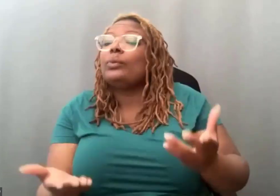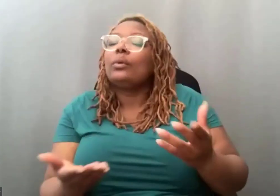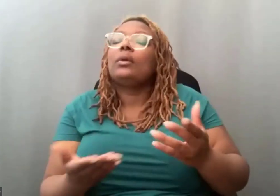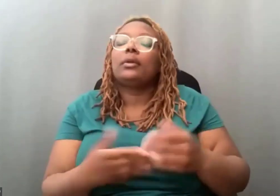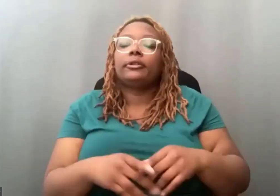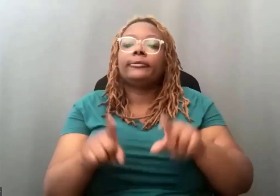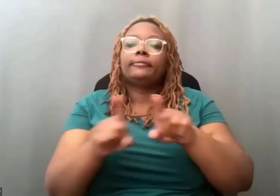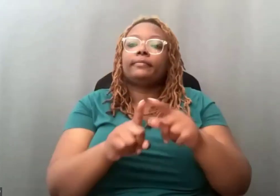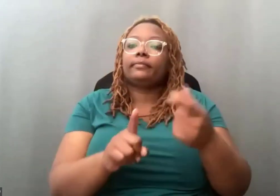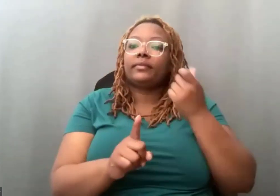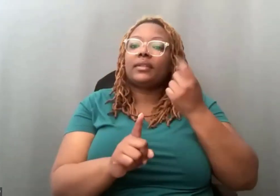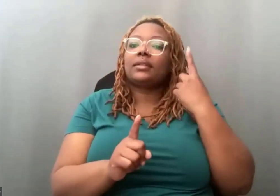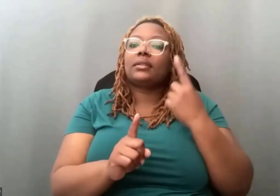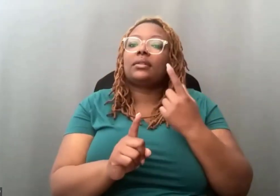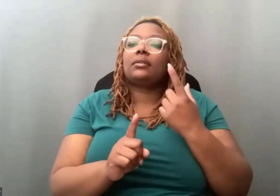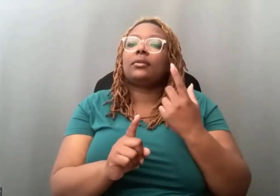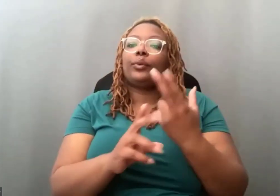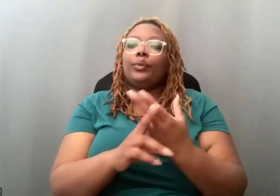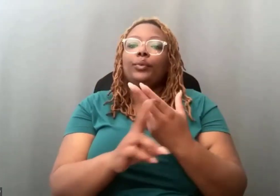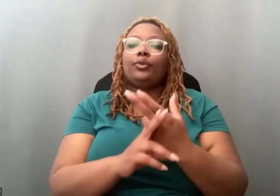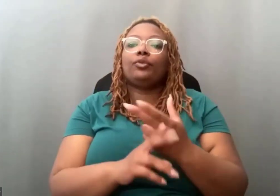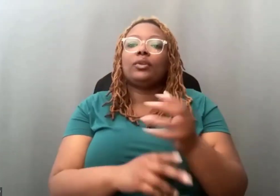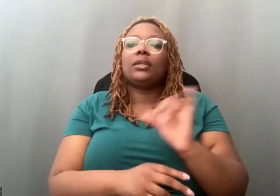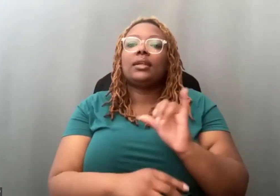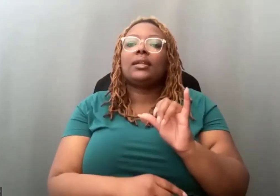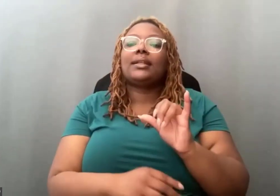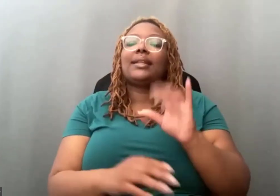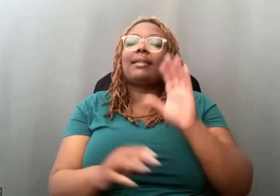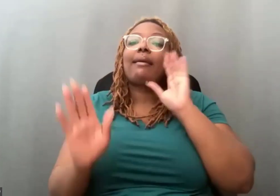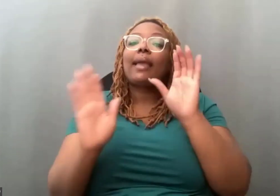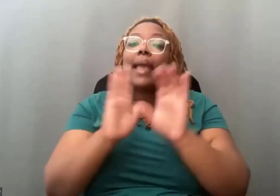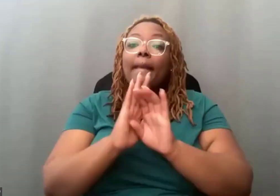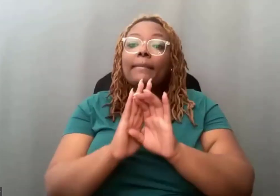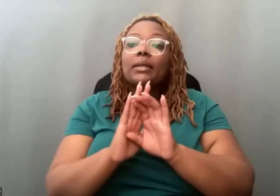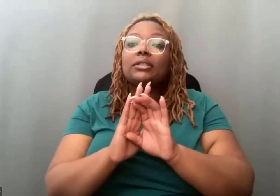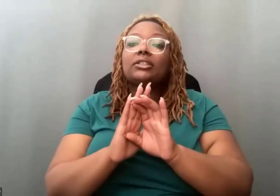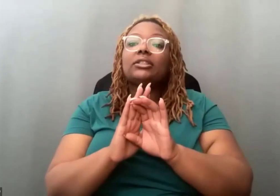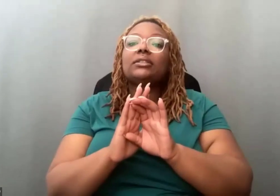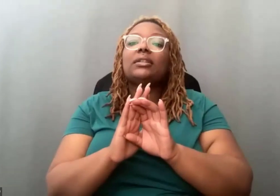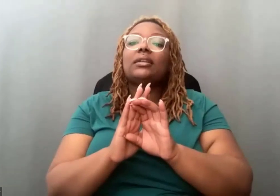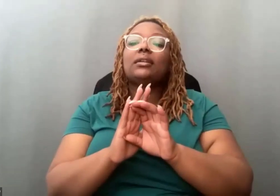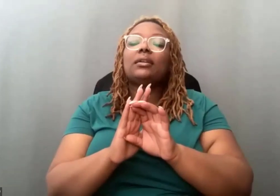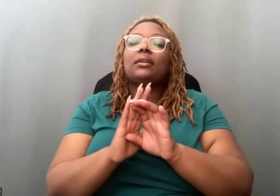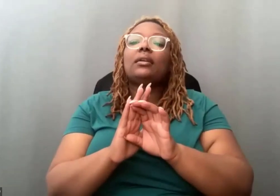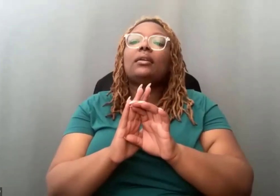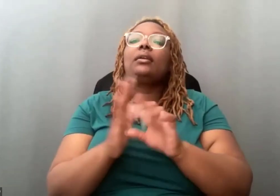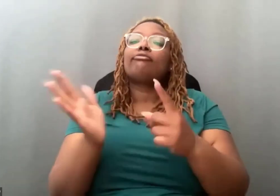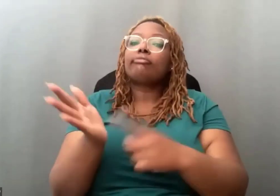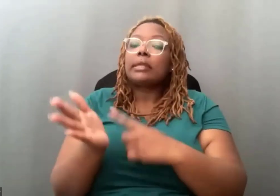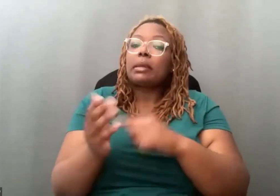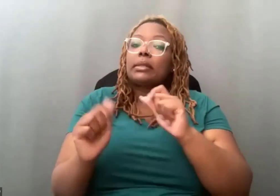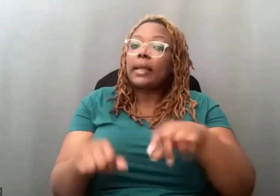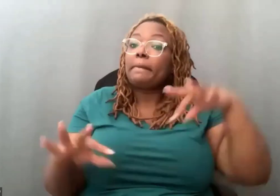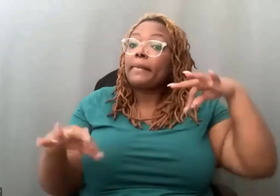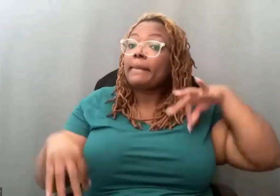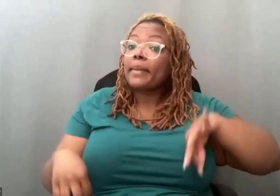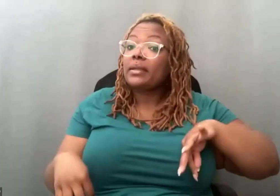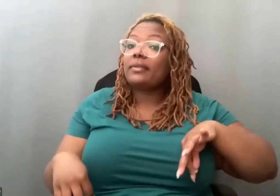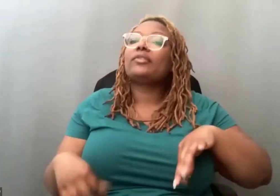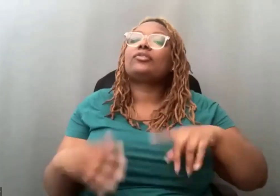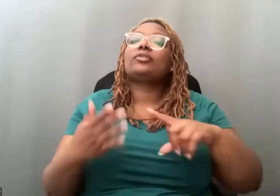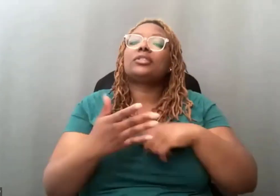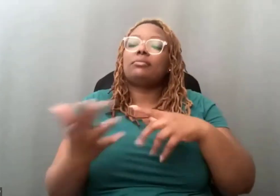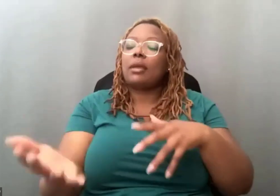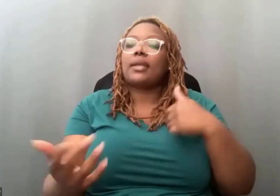I understand that when you also use images and not just the written feedback. So sometimes I've had to take papers,